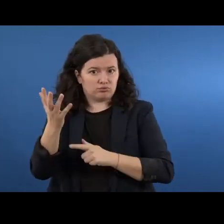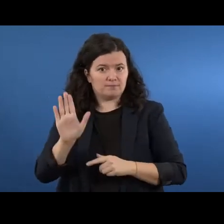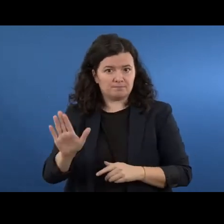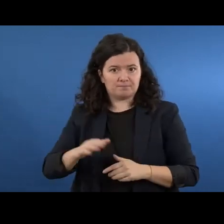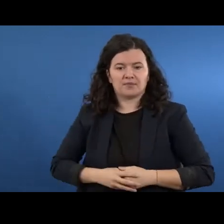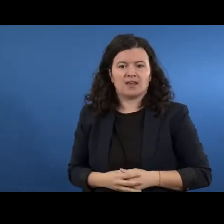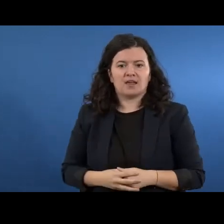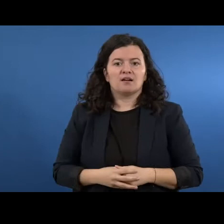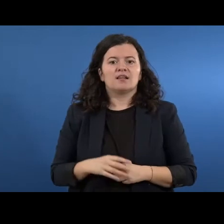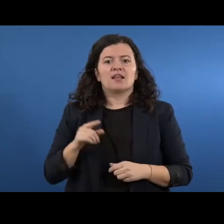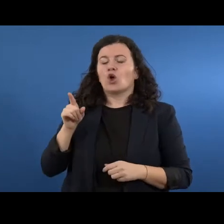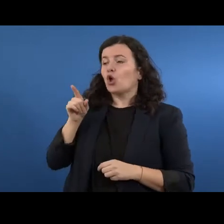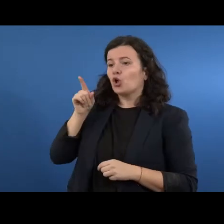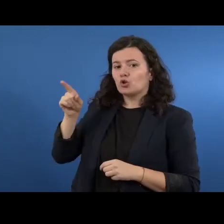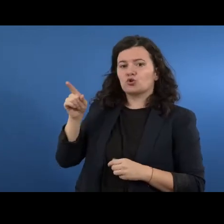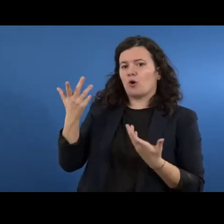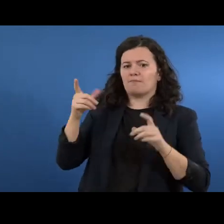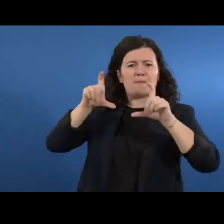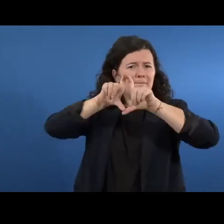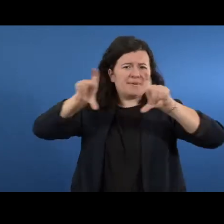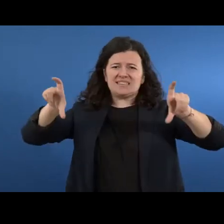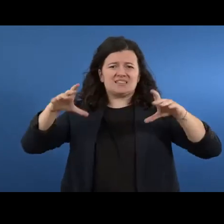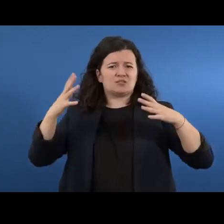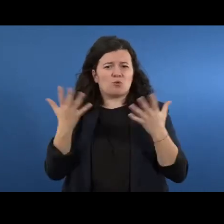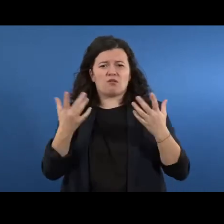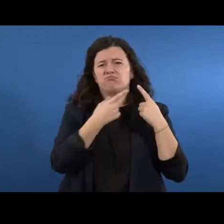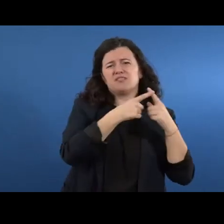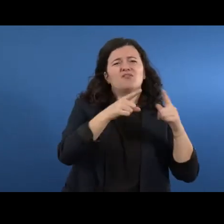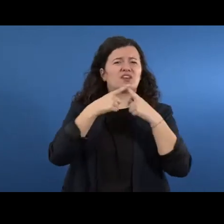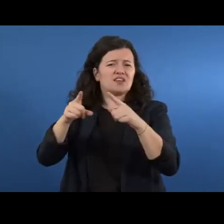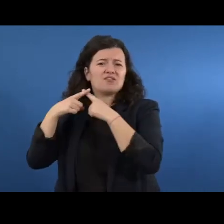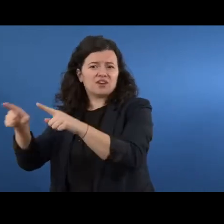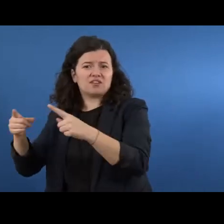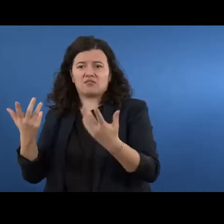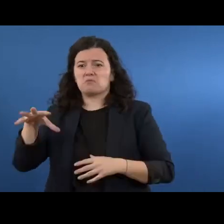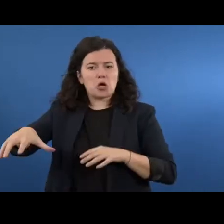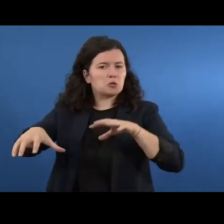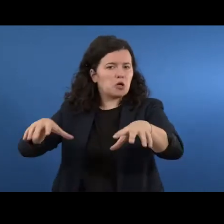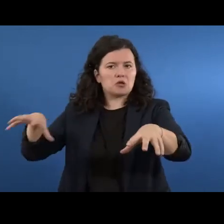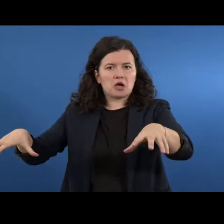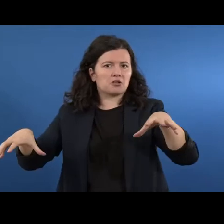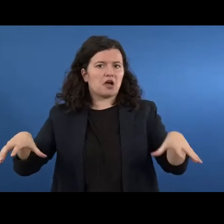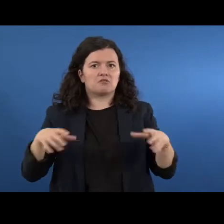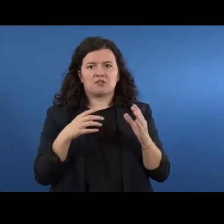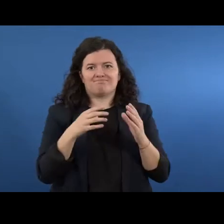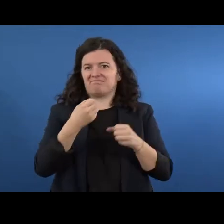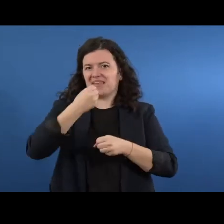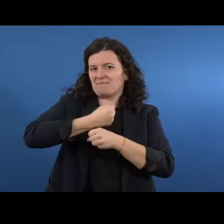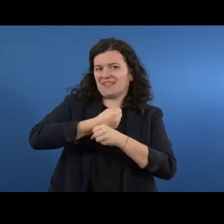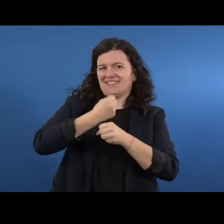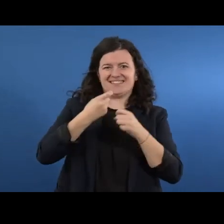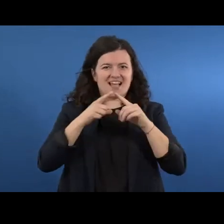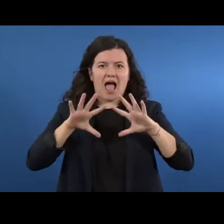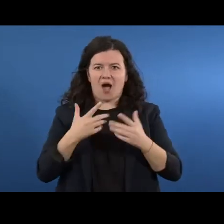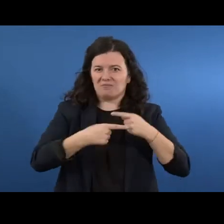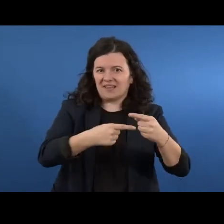to many different kinds of business and disability networks across different nations. But we're a young network, as we launched